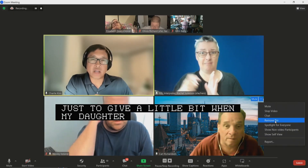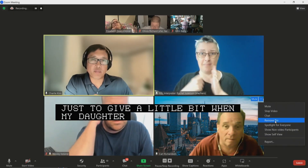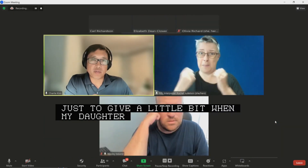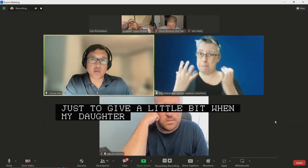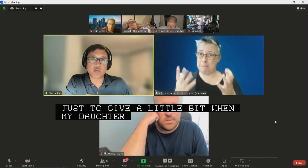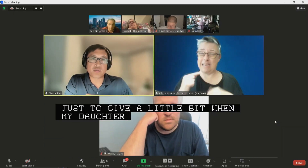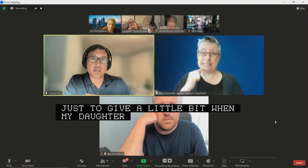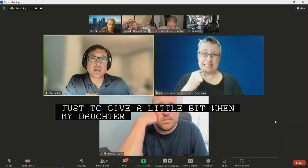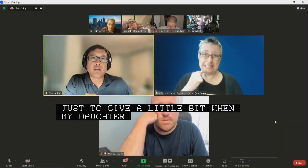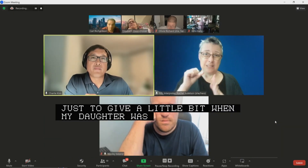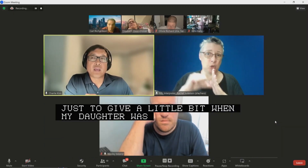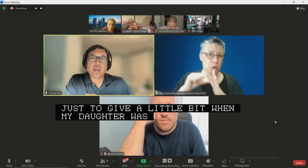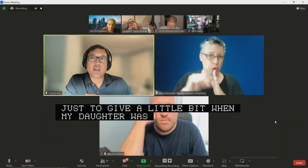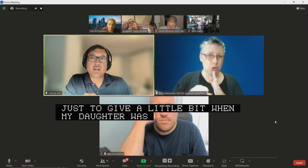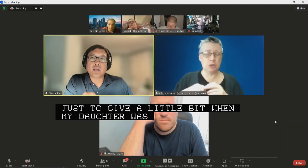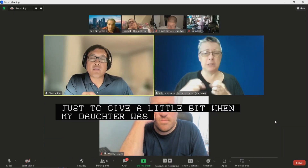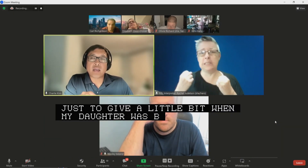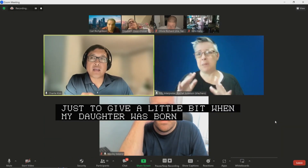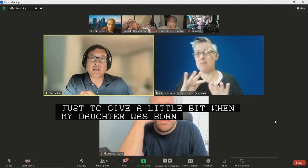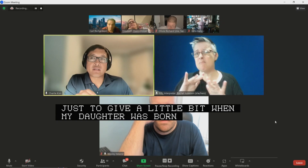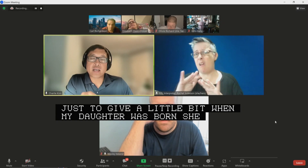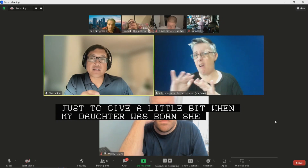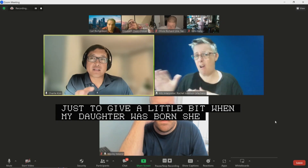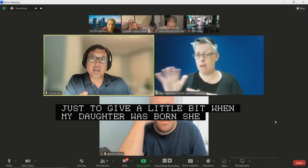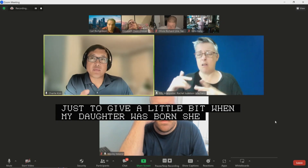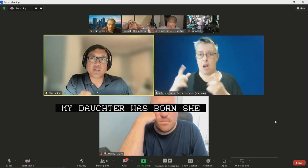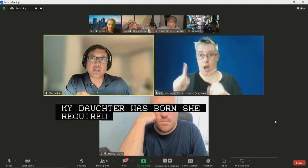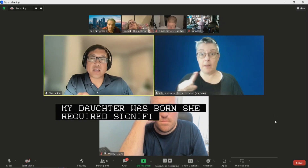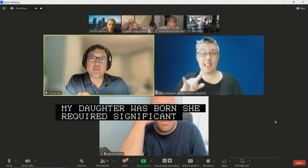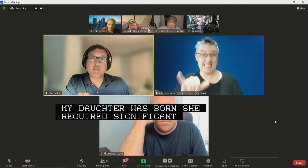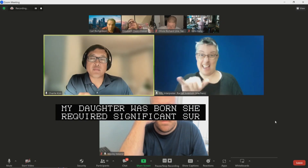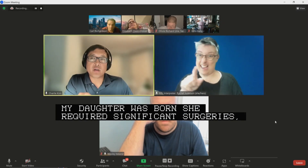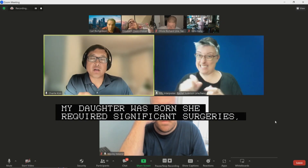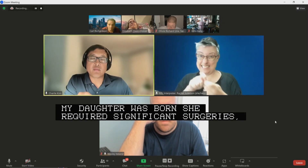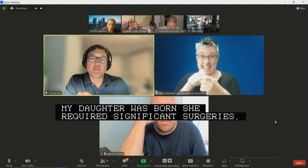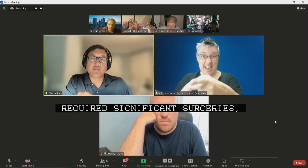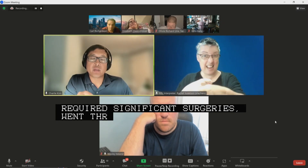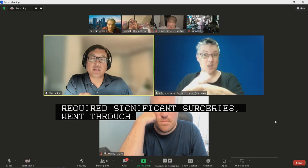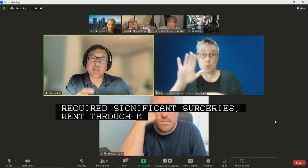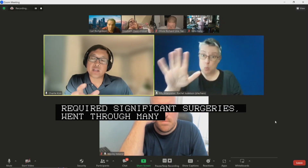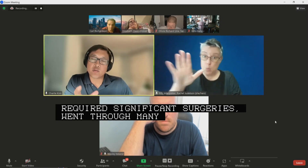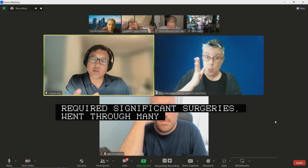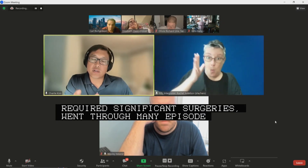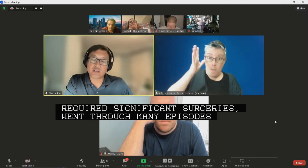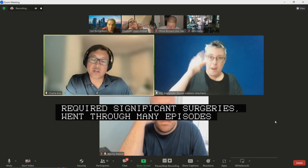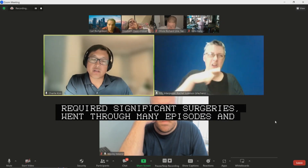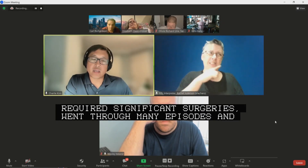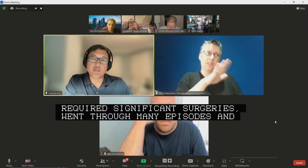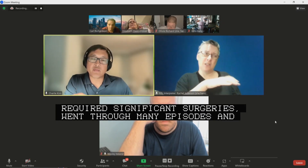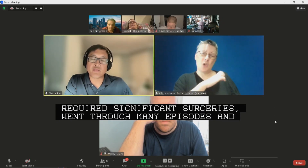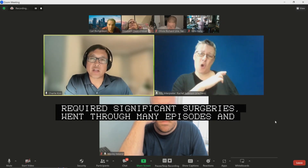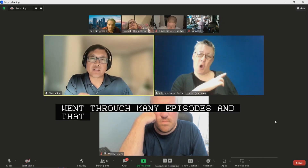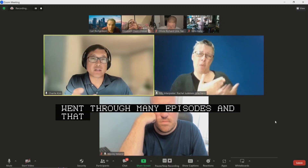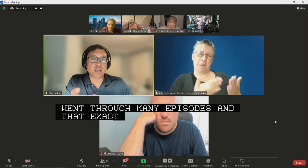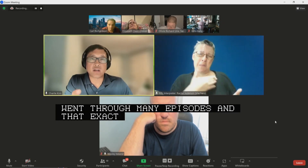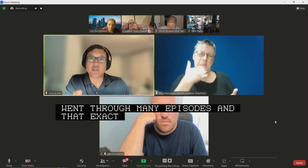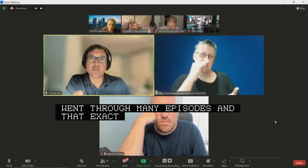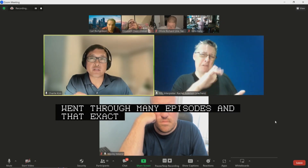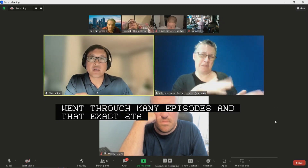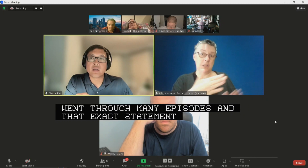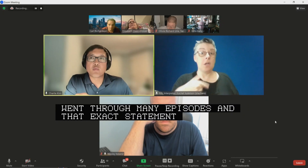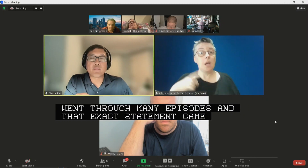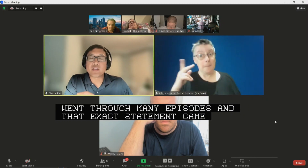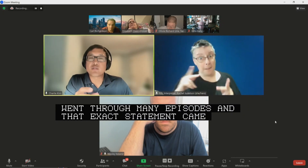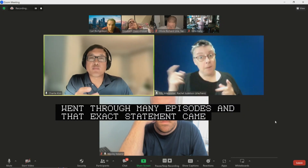many different episodes, and that exact statement came, that you heard as a child, came from friends and